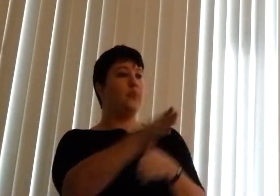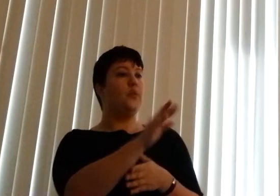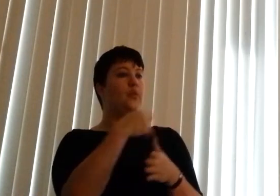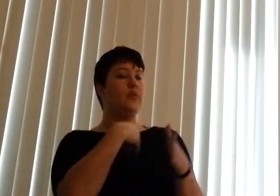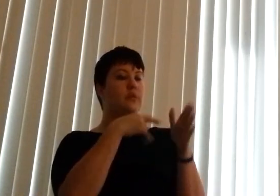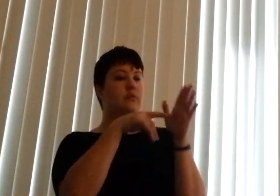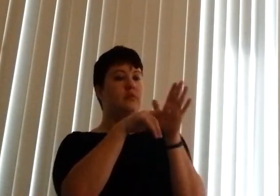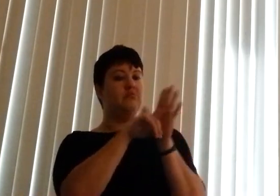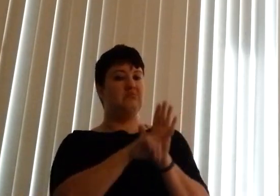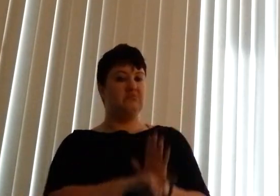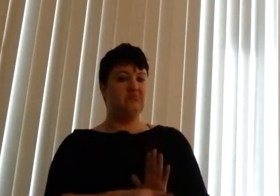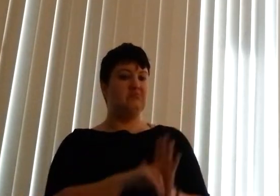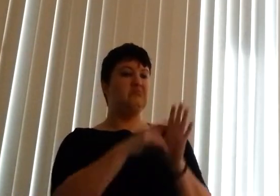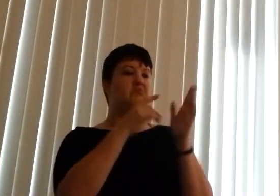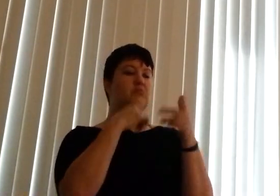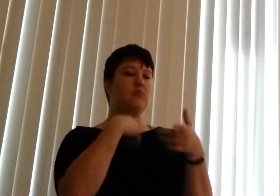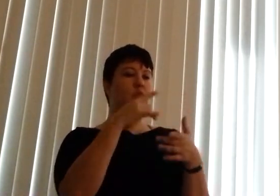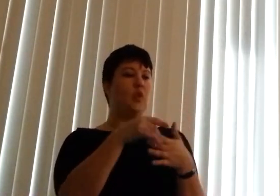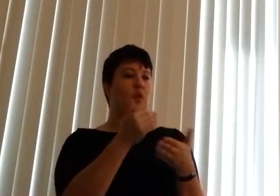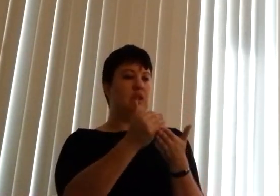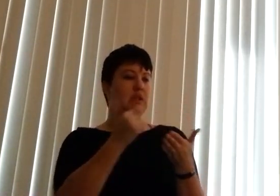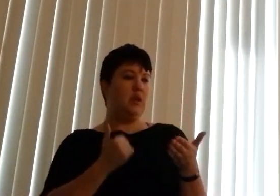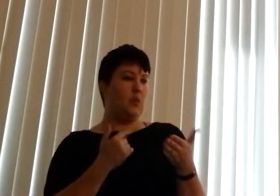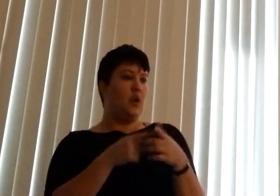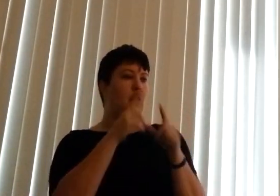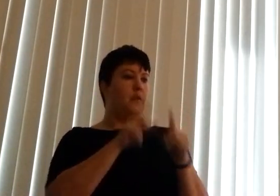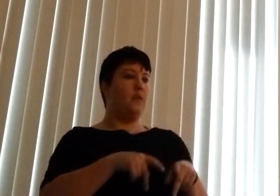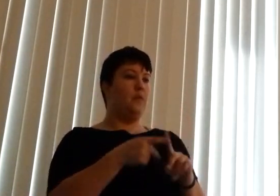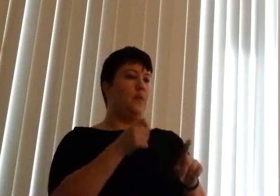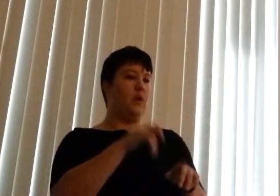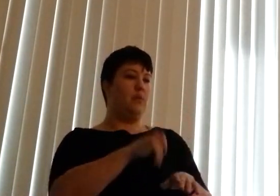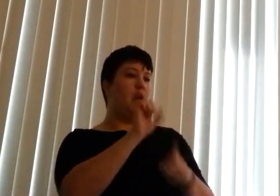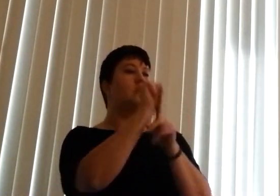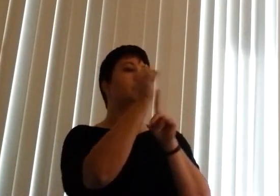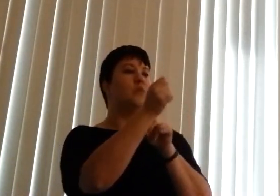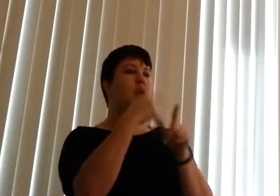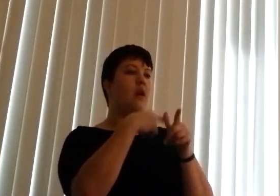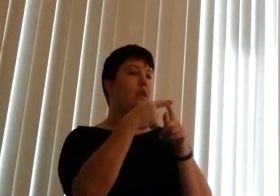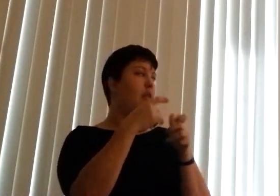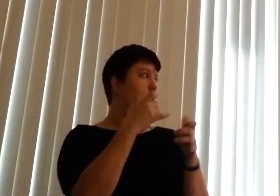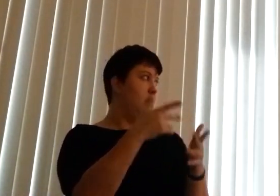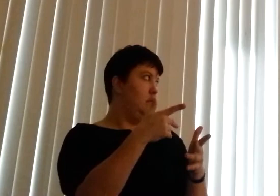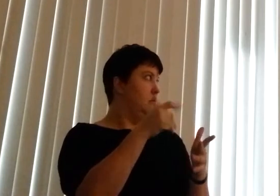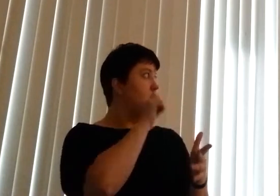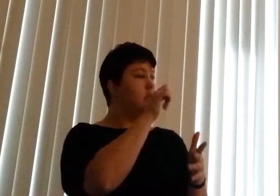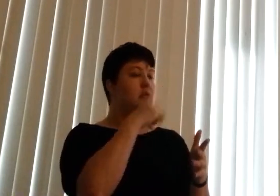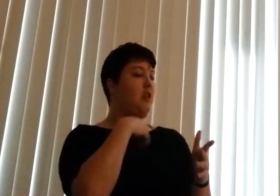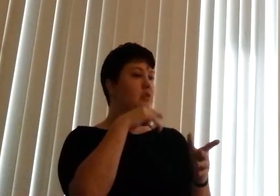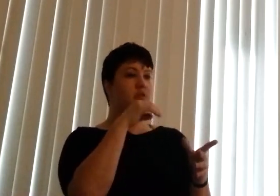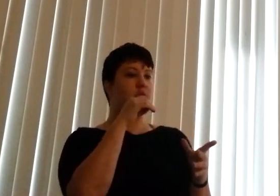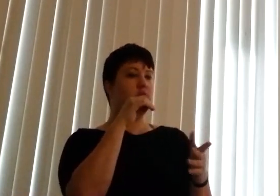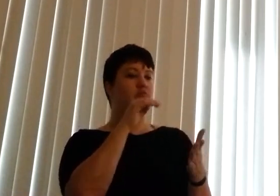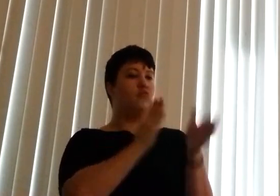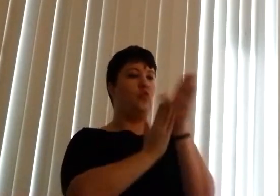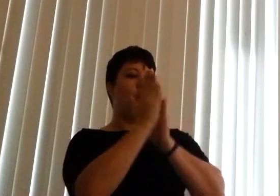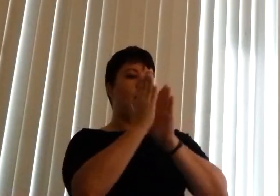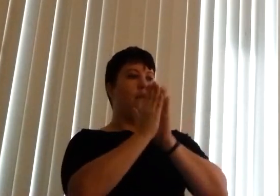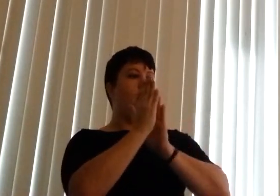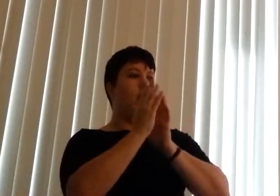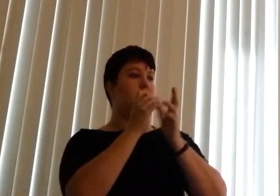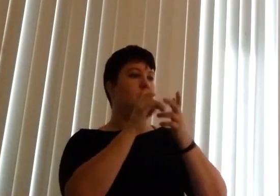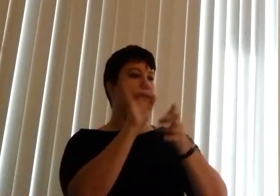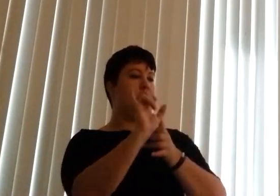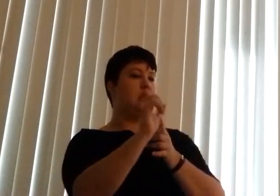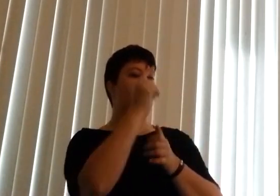valuable, it must be consistent with what the treatment would be if it did not also reflect this. This is just part of what